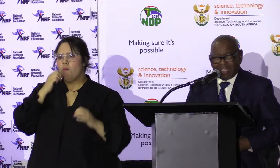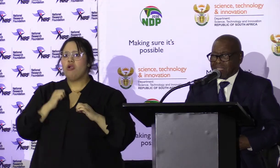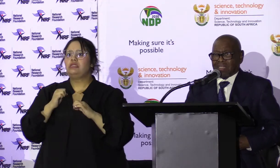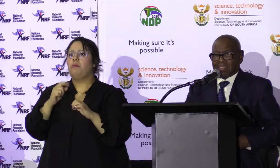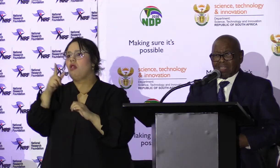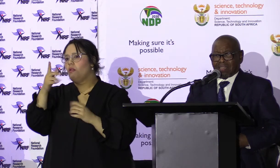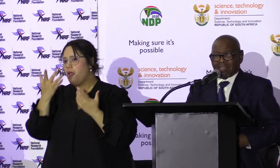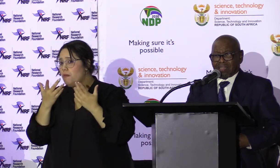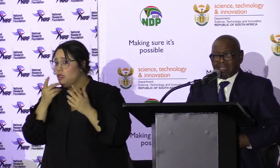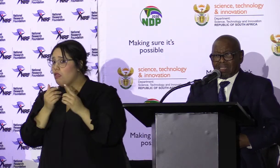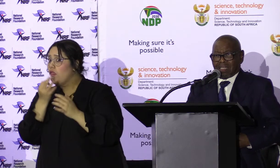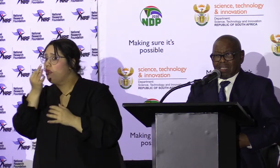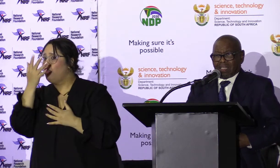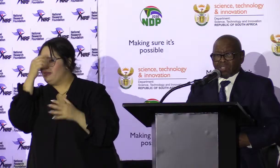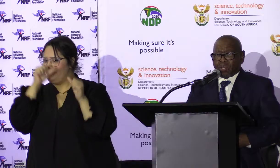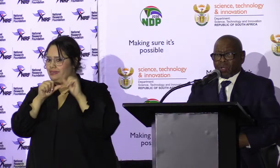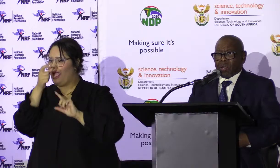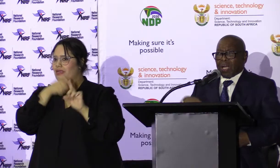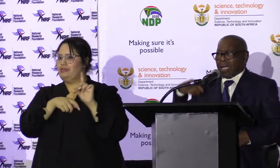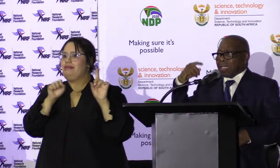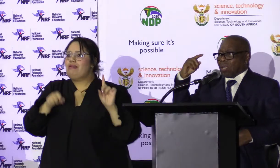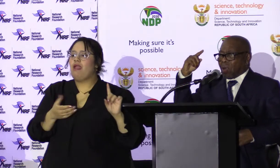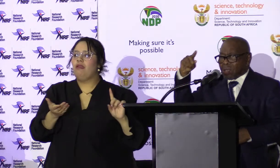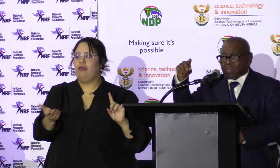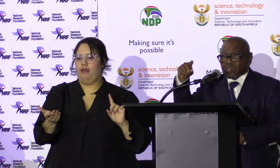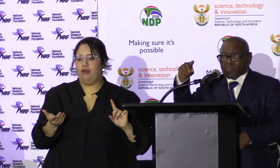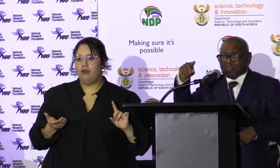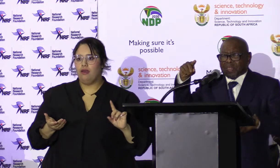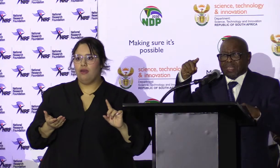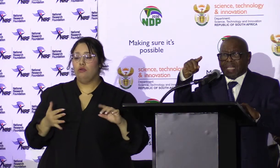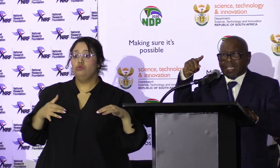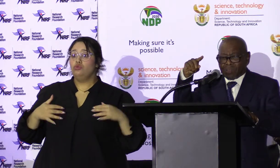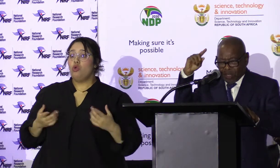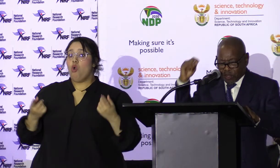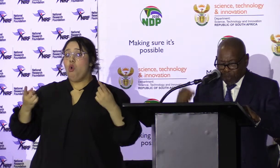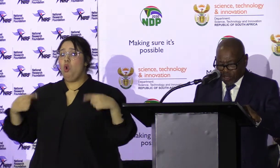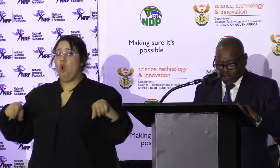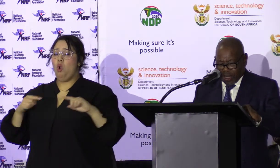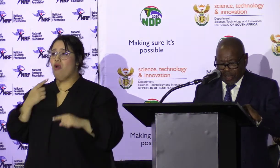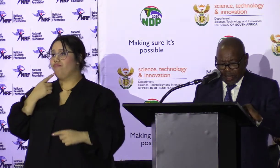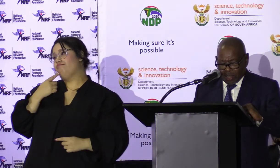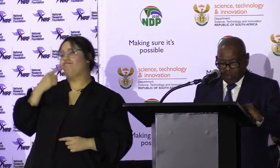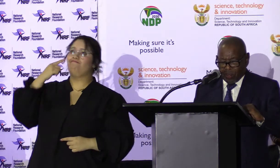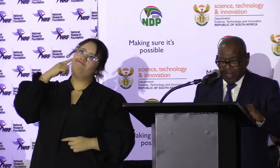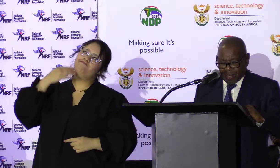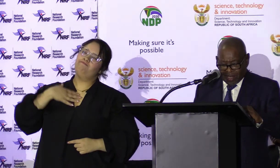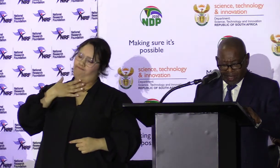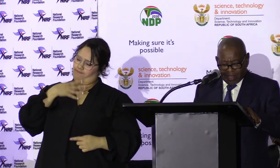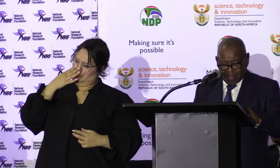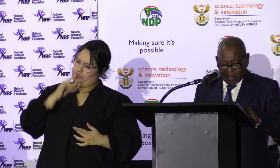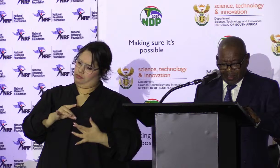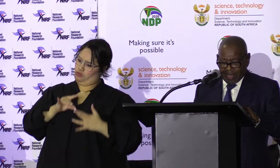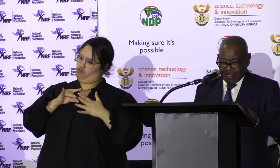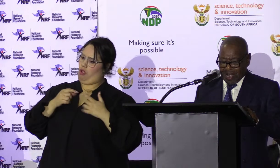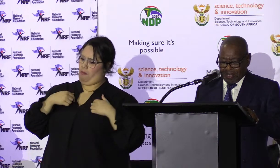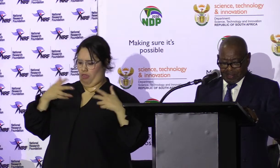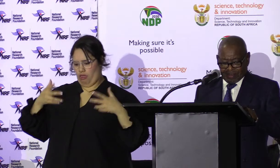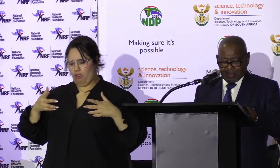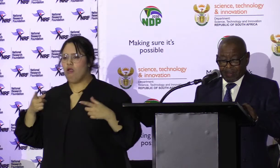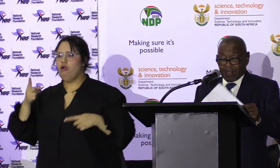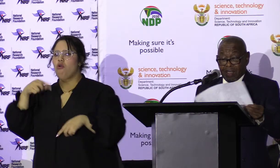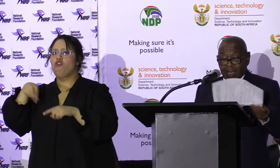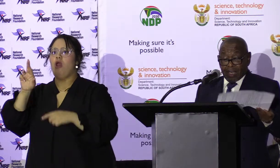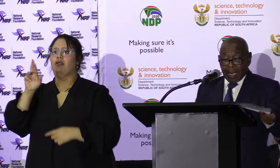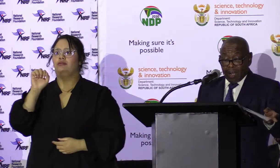possibly a scientist. So all those who have been saying you are special, you are here, they are